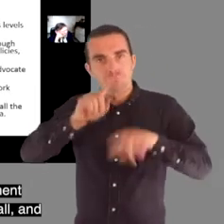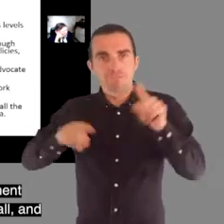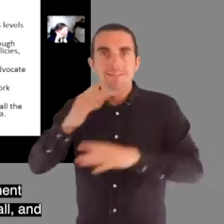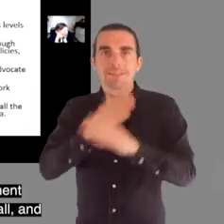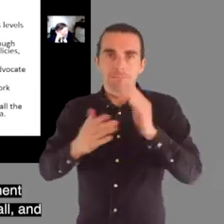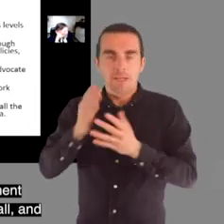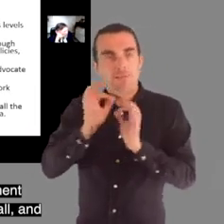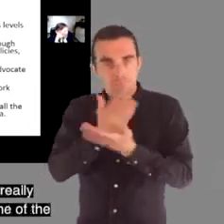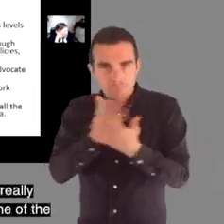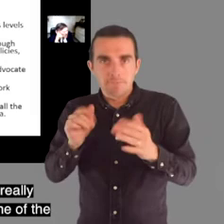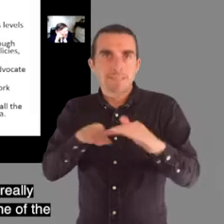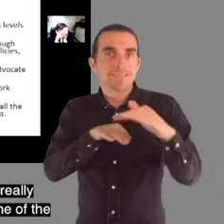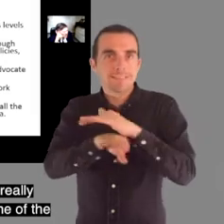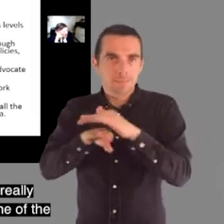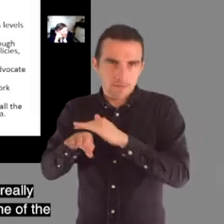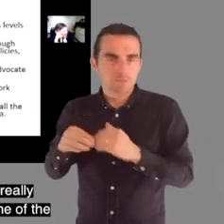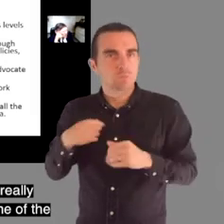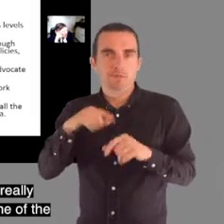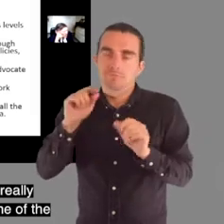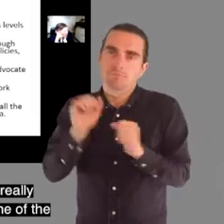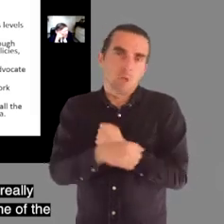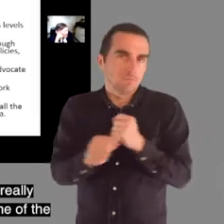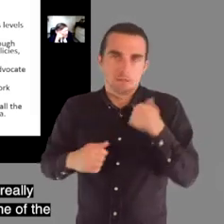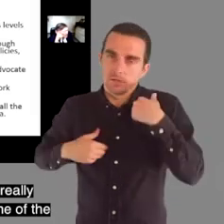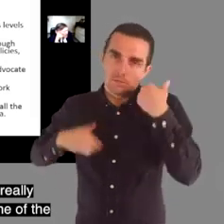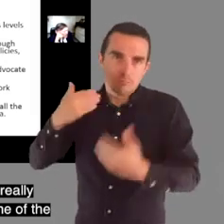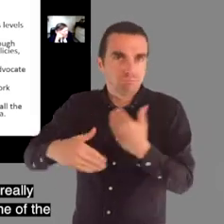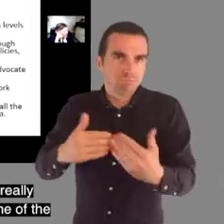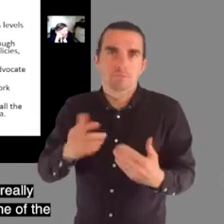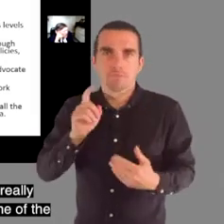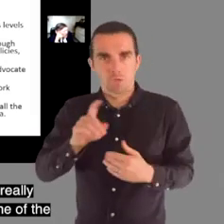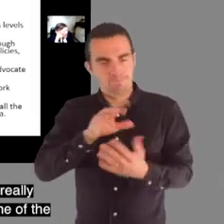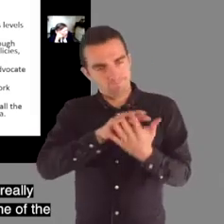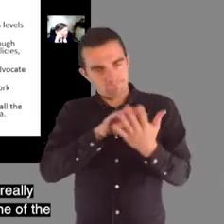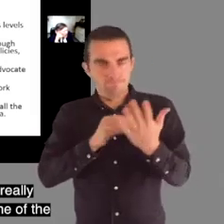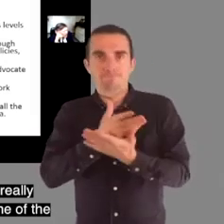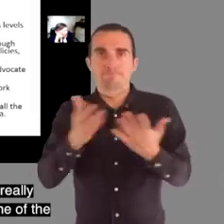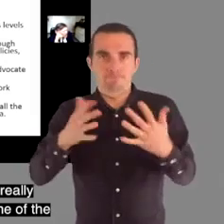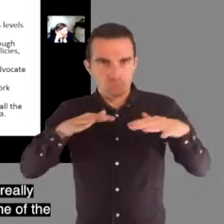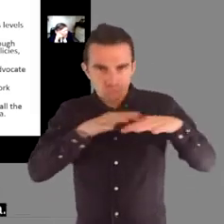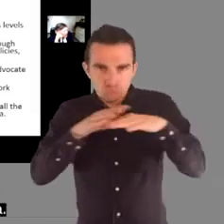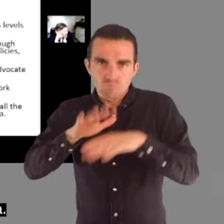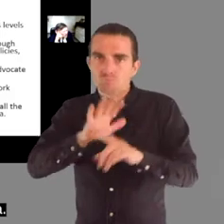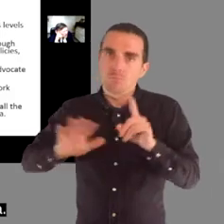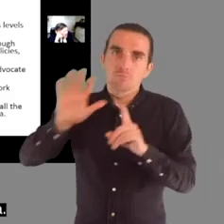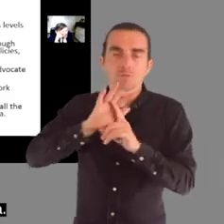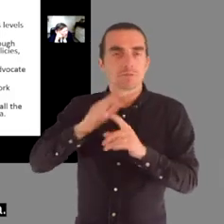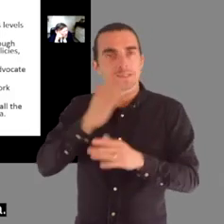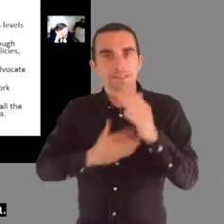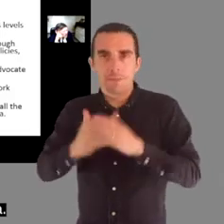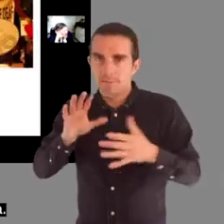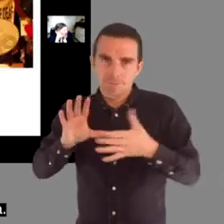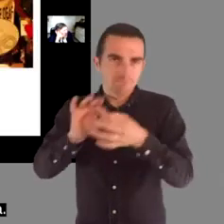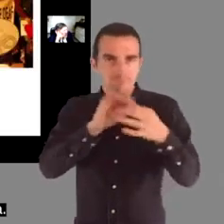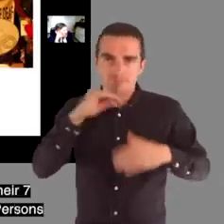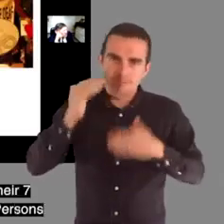represent all and are accessible to all, we can't really move forward. And so that was one of the models of the National Disability Network in